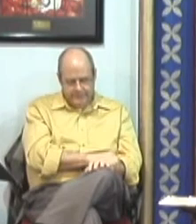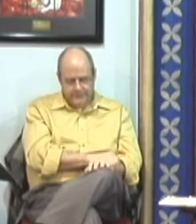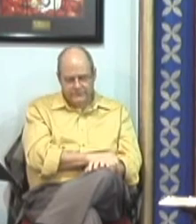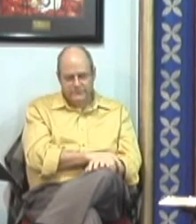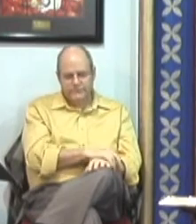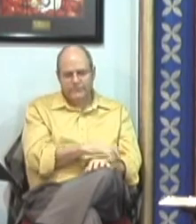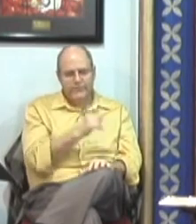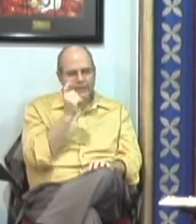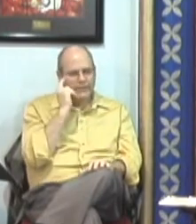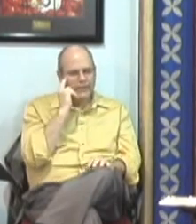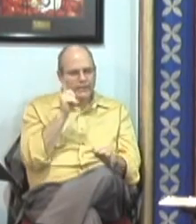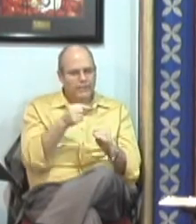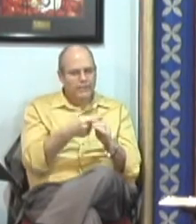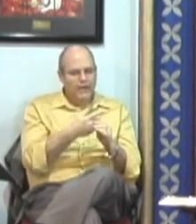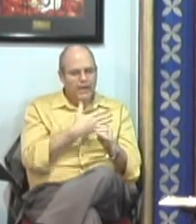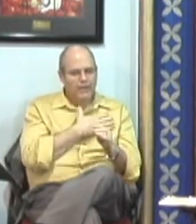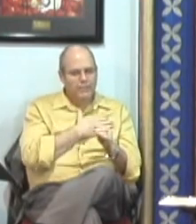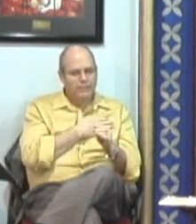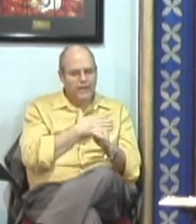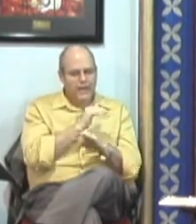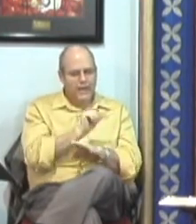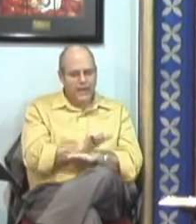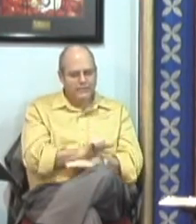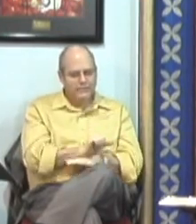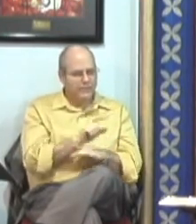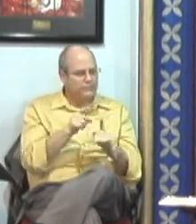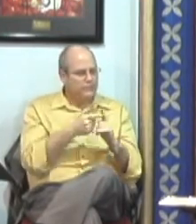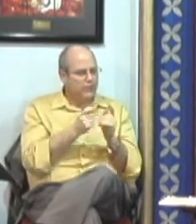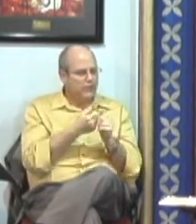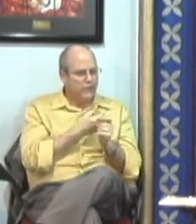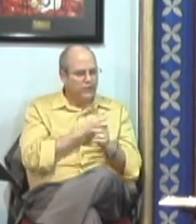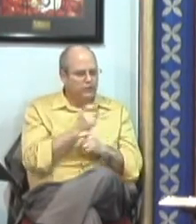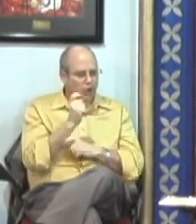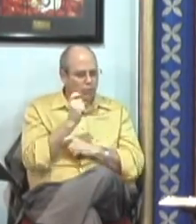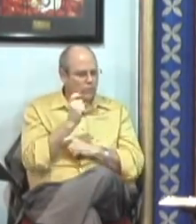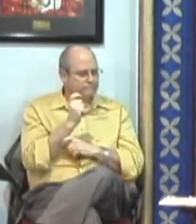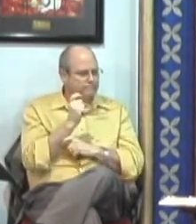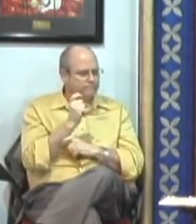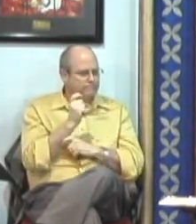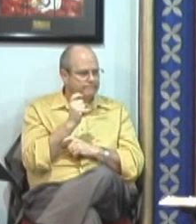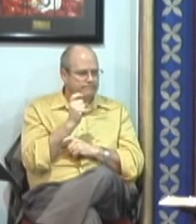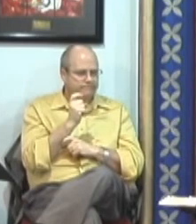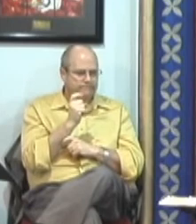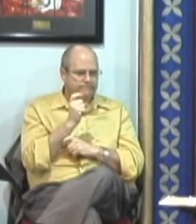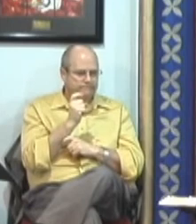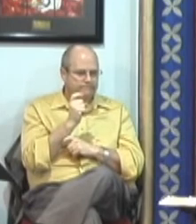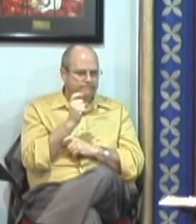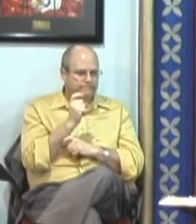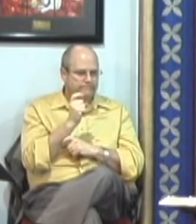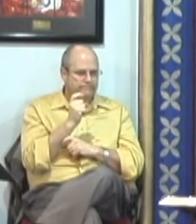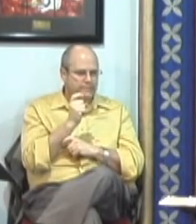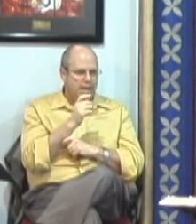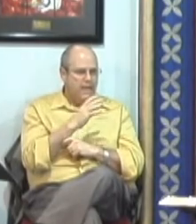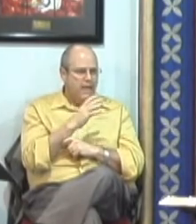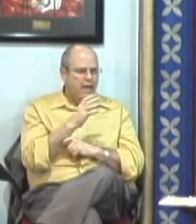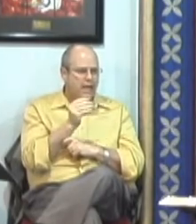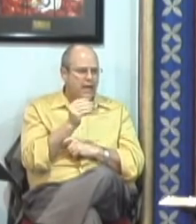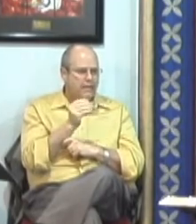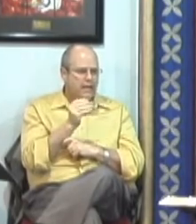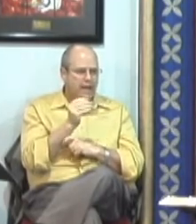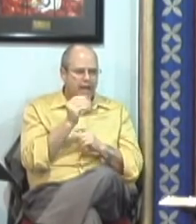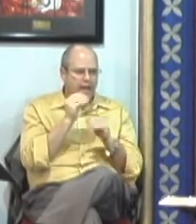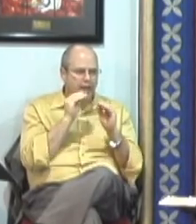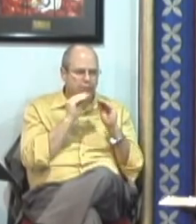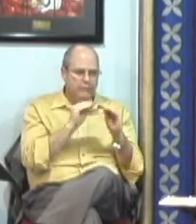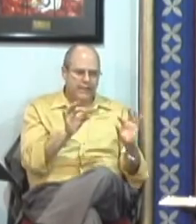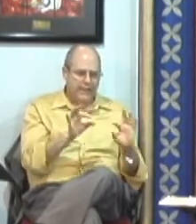Well, I was thinking about my custom of starting off every message with a little bit of humor. And you know, I was putting